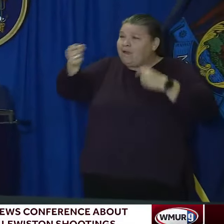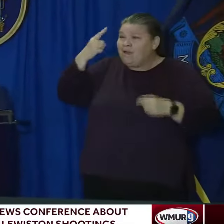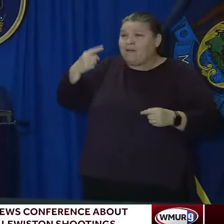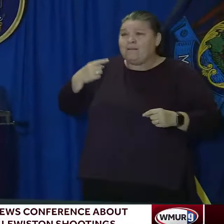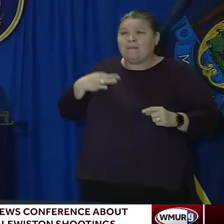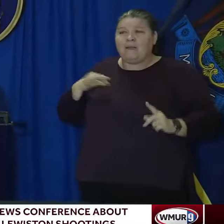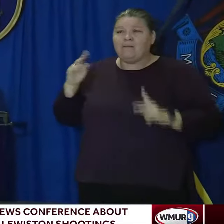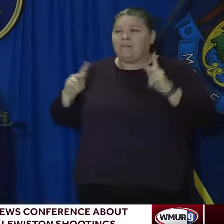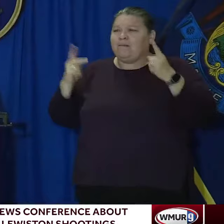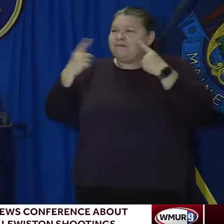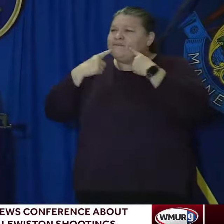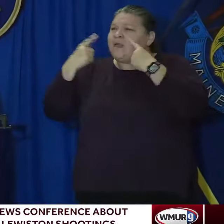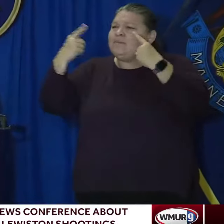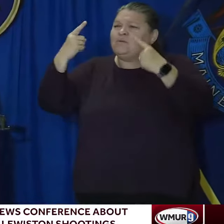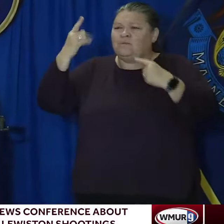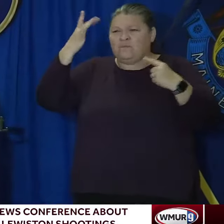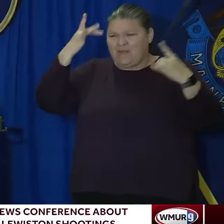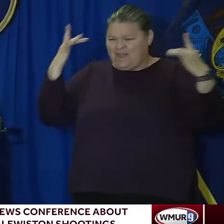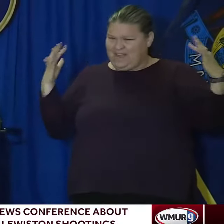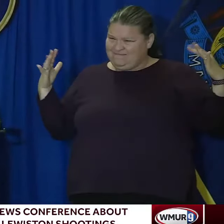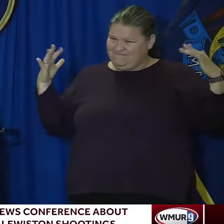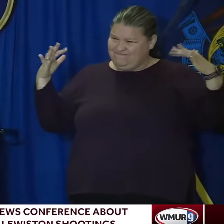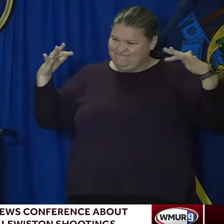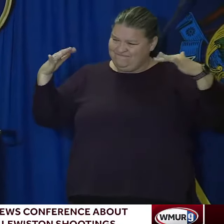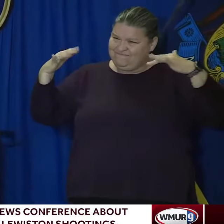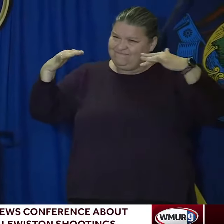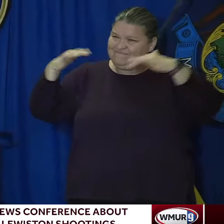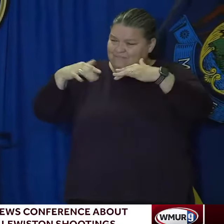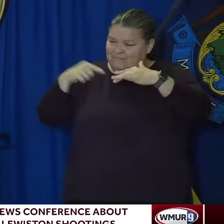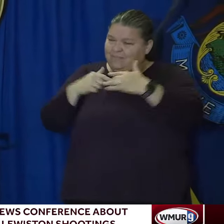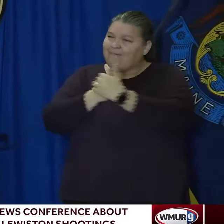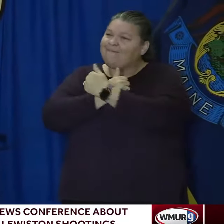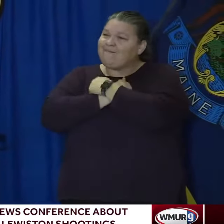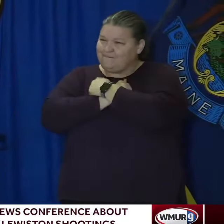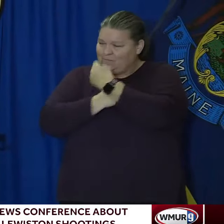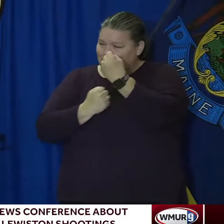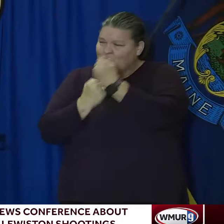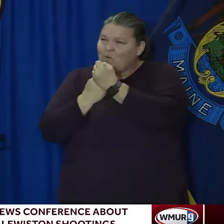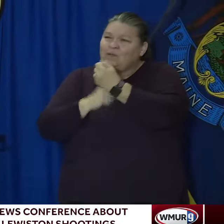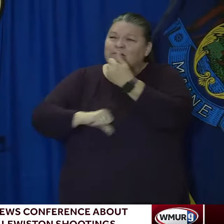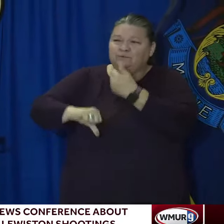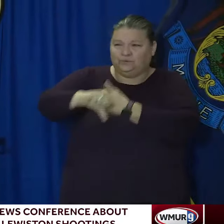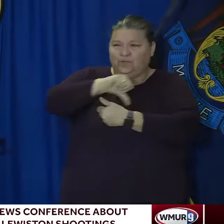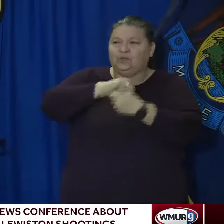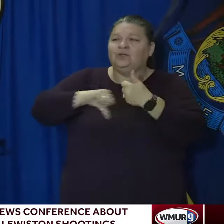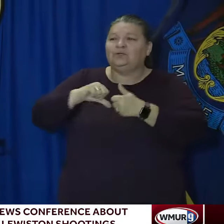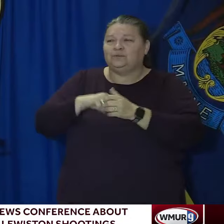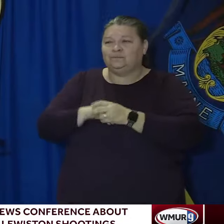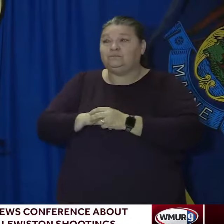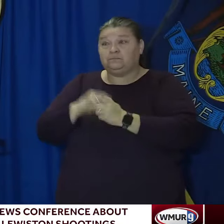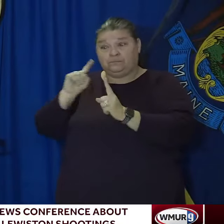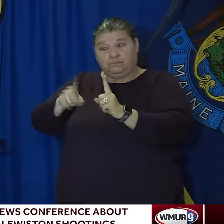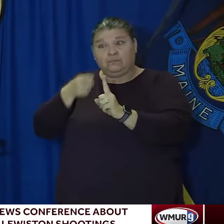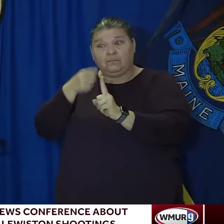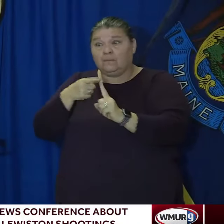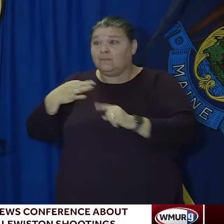to love and support one another. And that's what brings me here today.